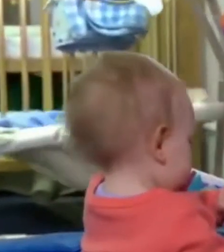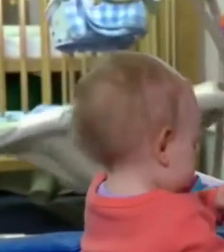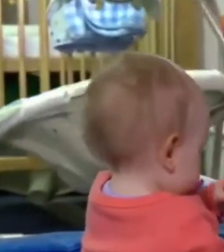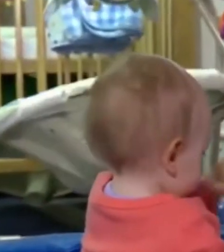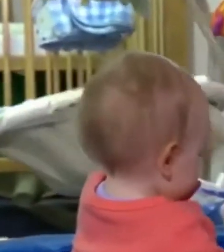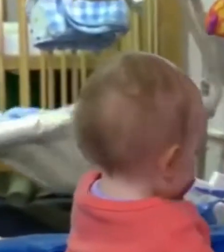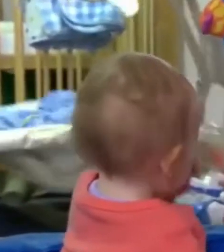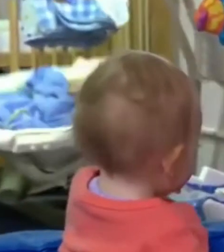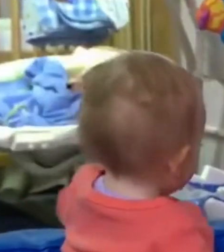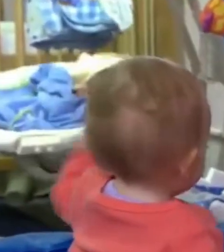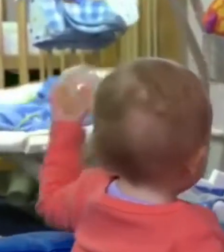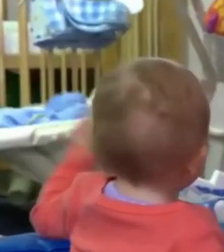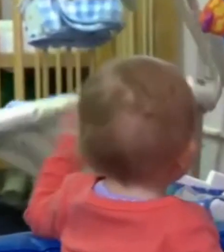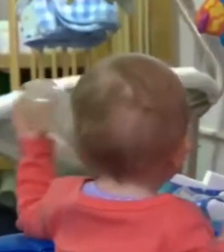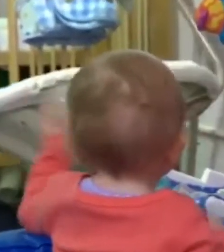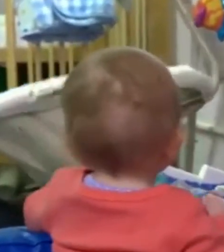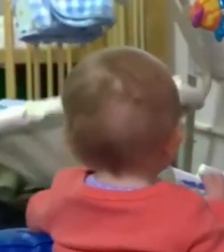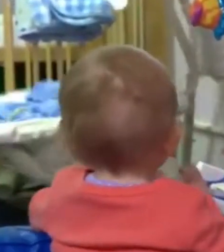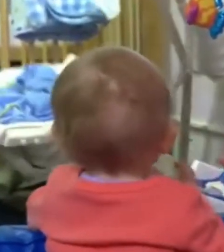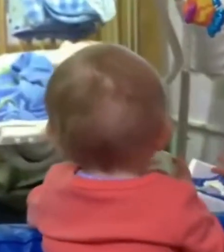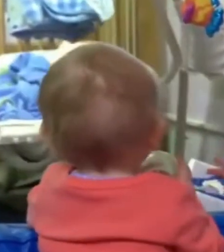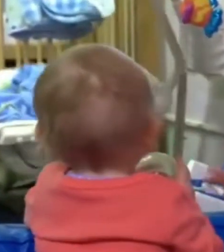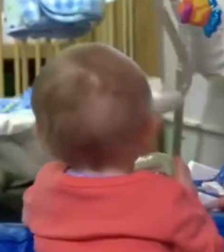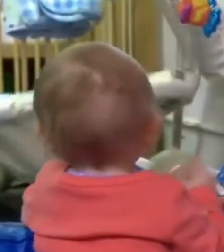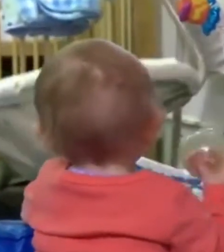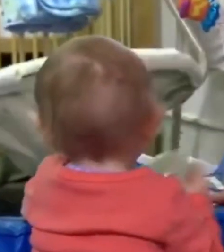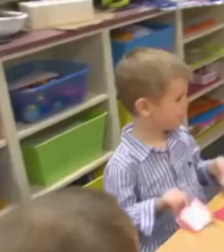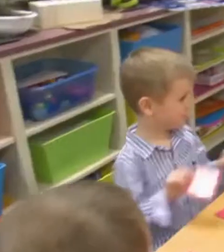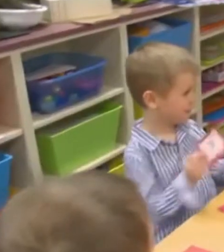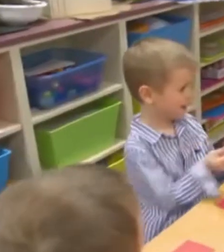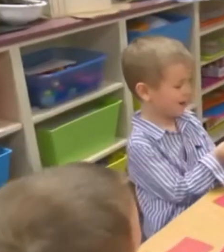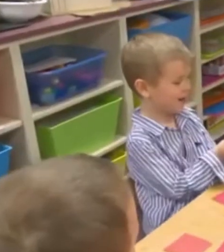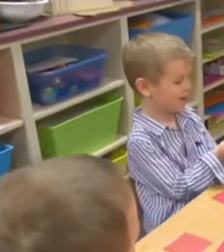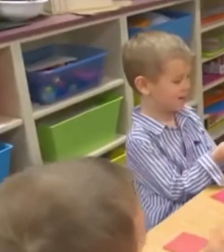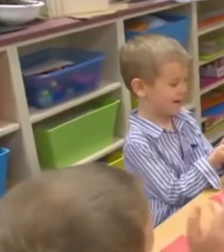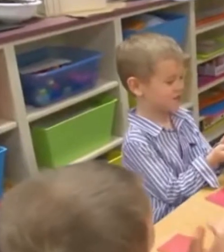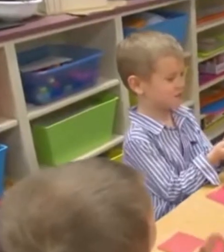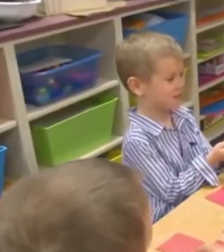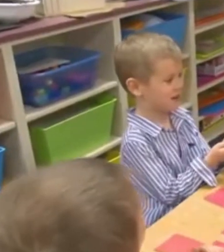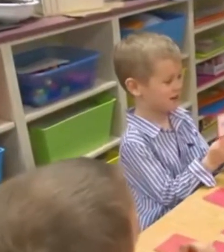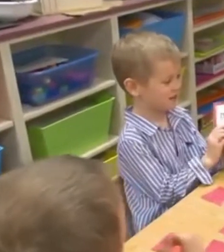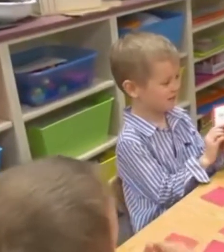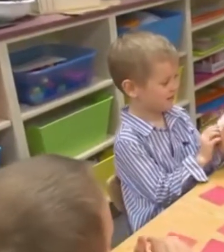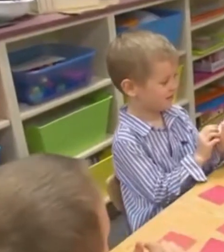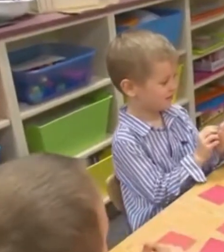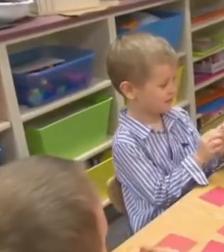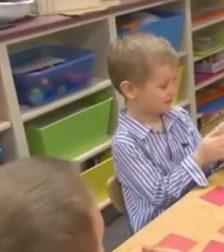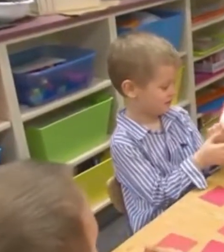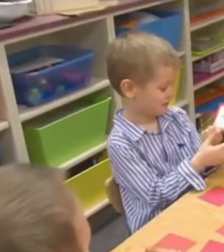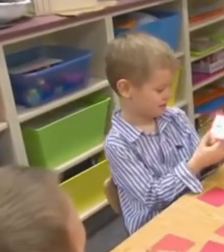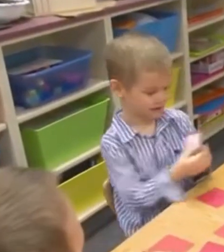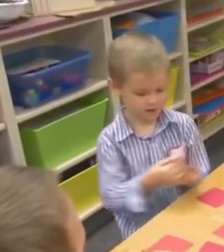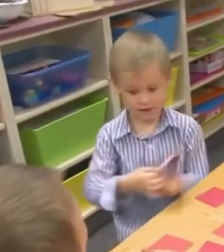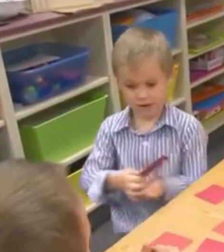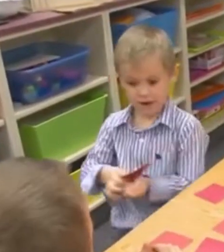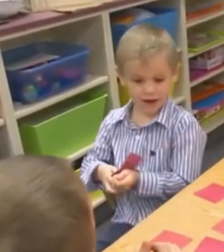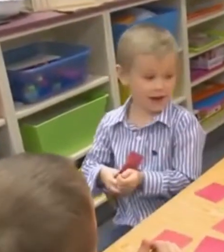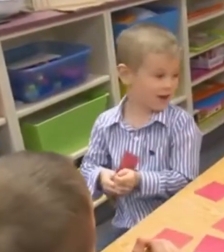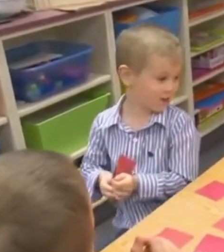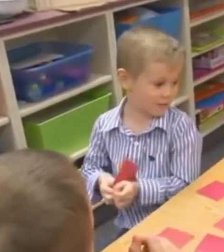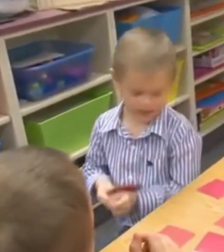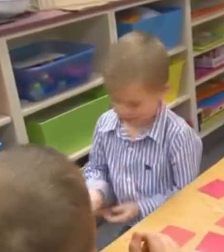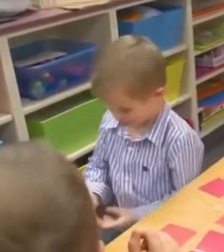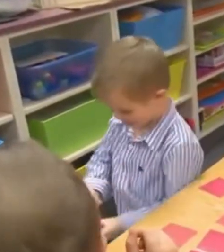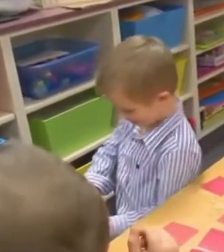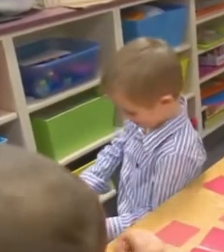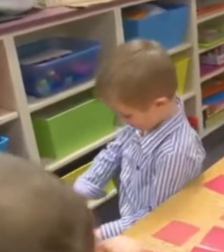Executive function changes over the life course. It improves radically over the first few years. I